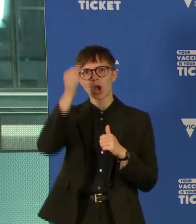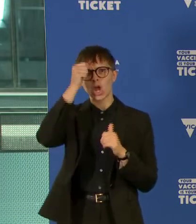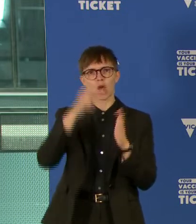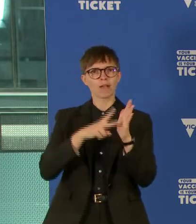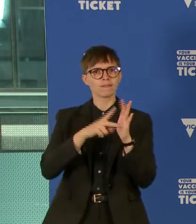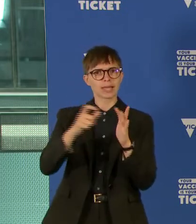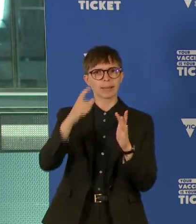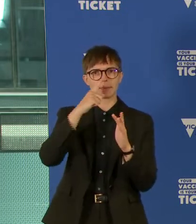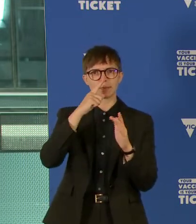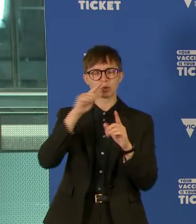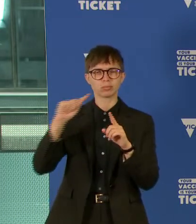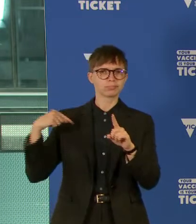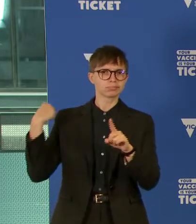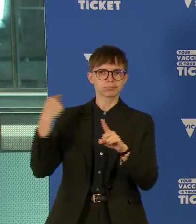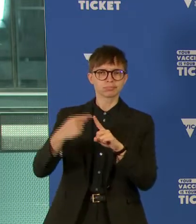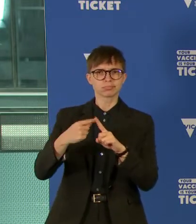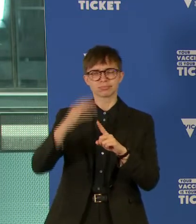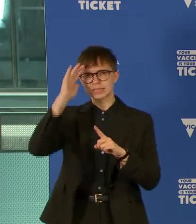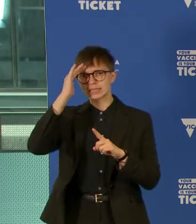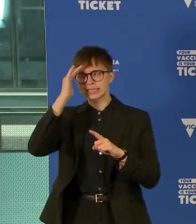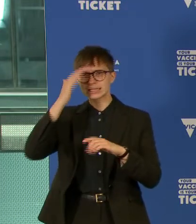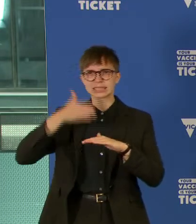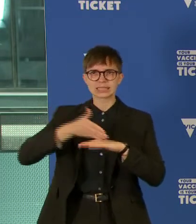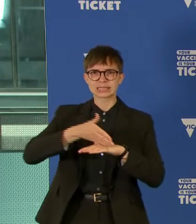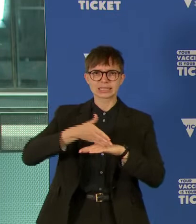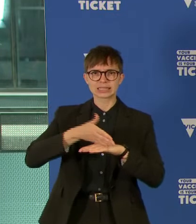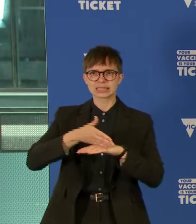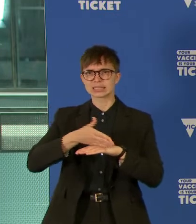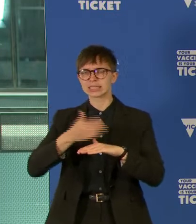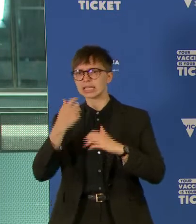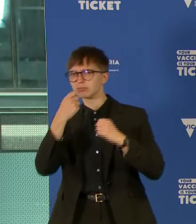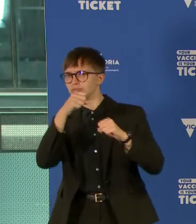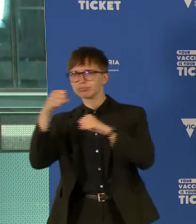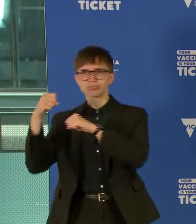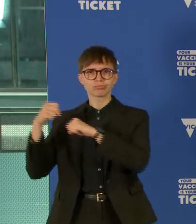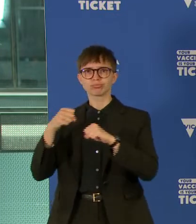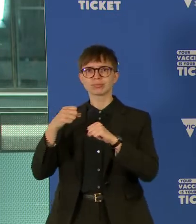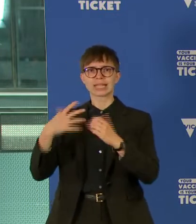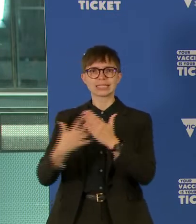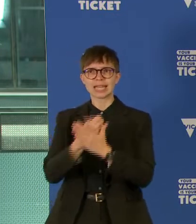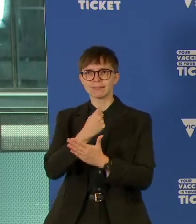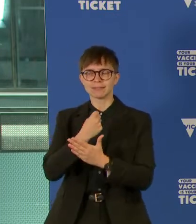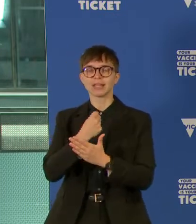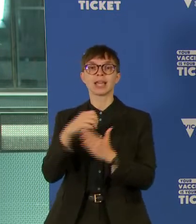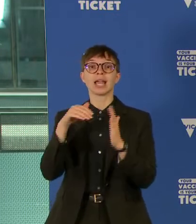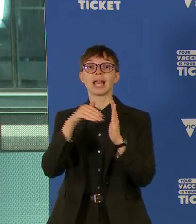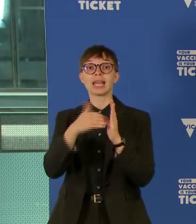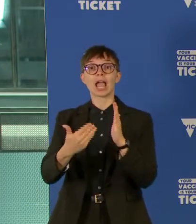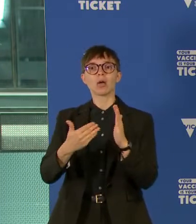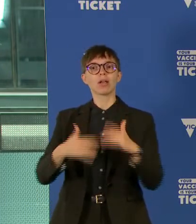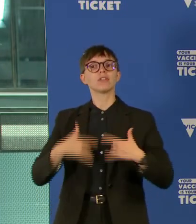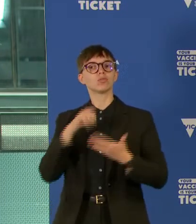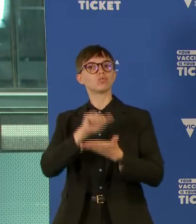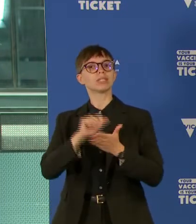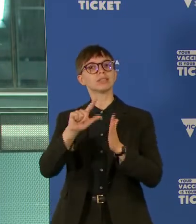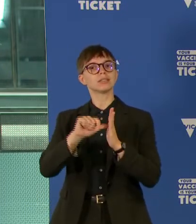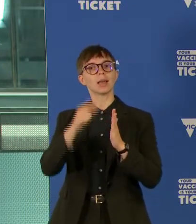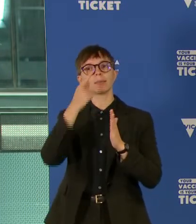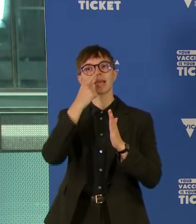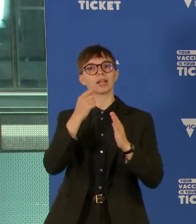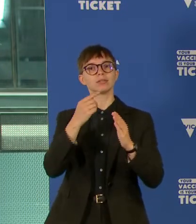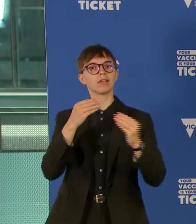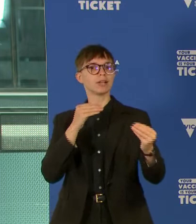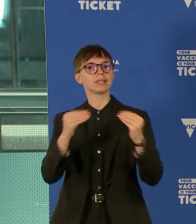ability to take these significant steps today. Of course, we'll continue to monitor the situation, but we're pretty